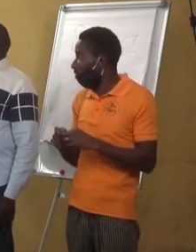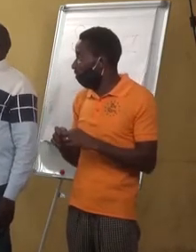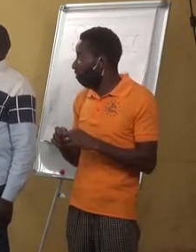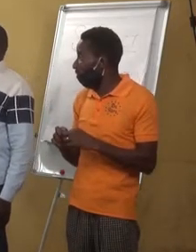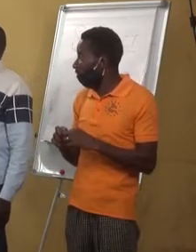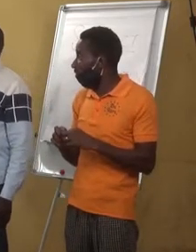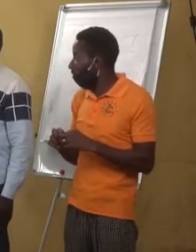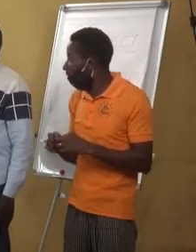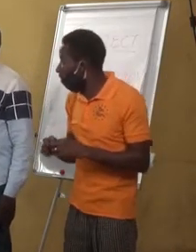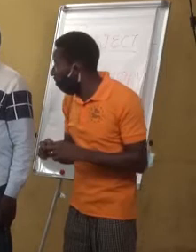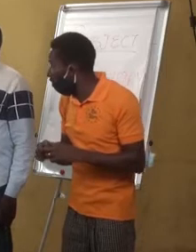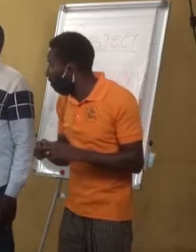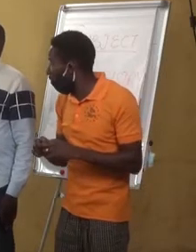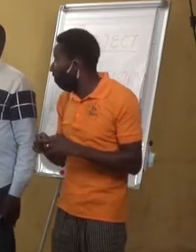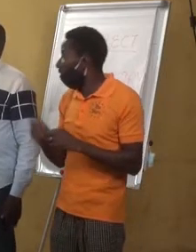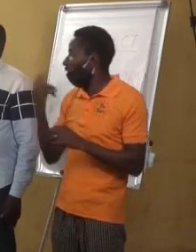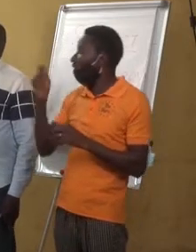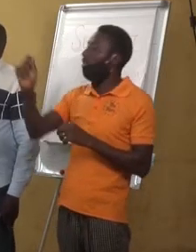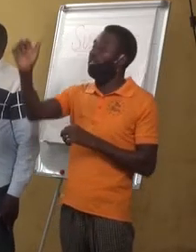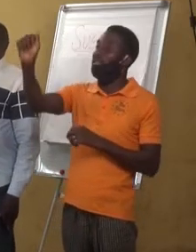take part in chemical bonding.